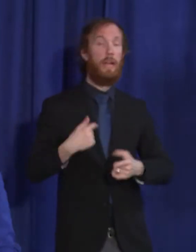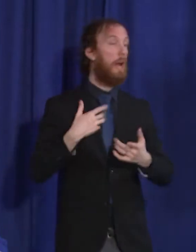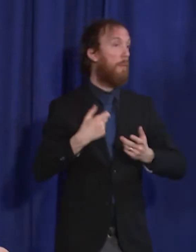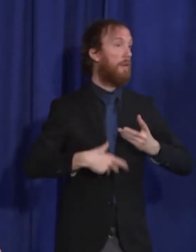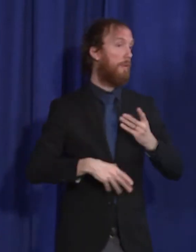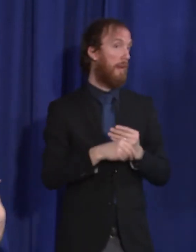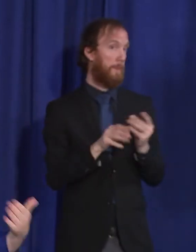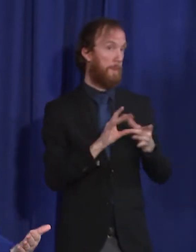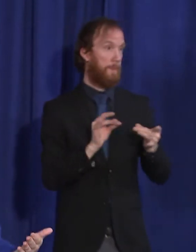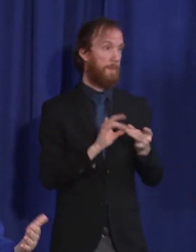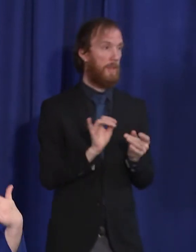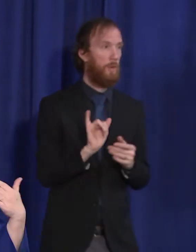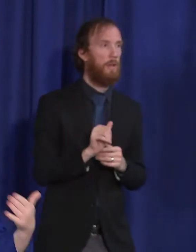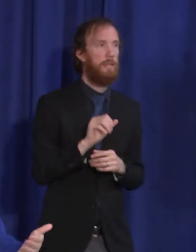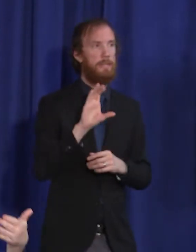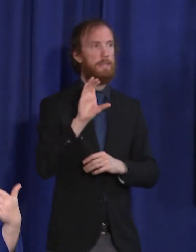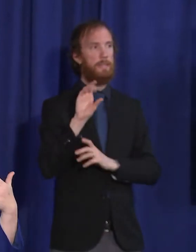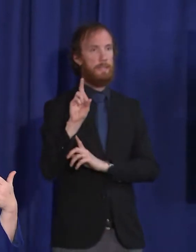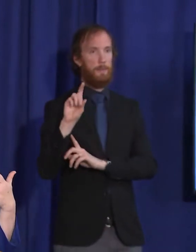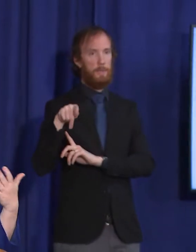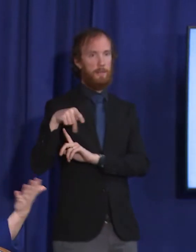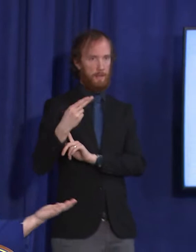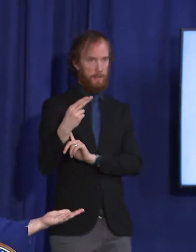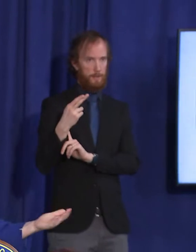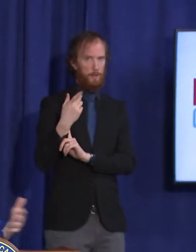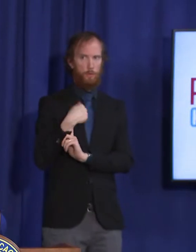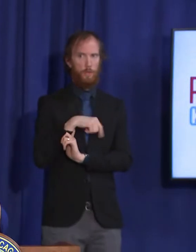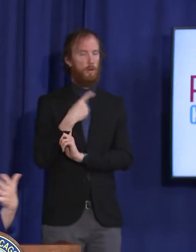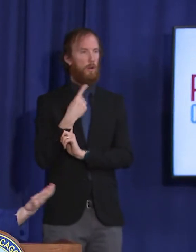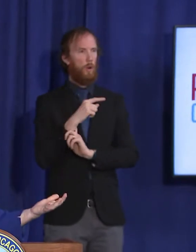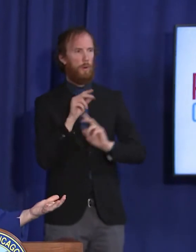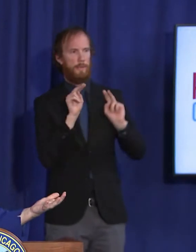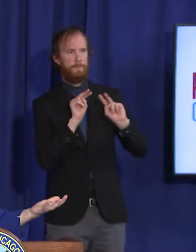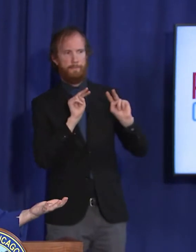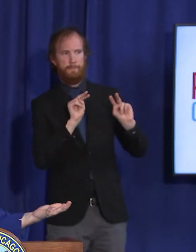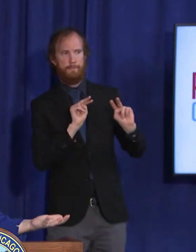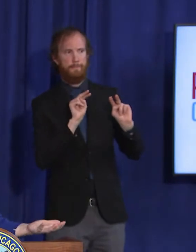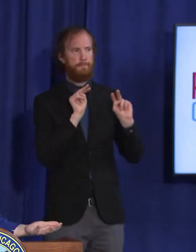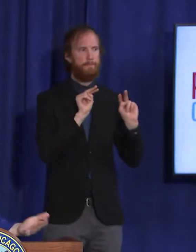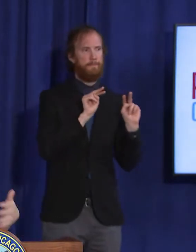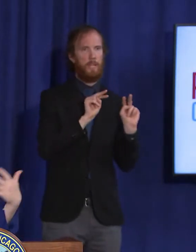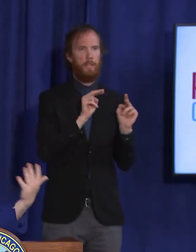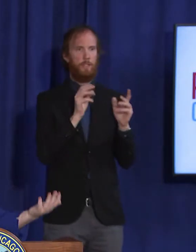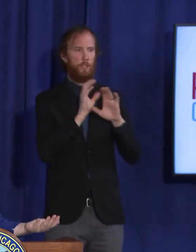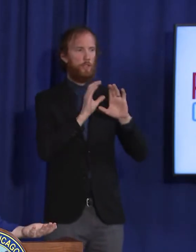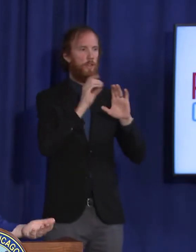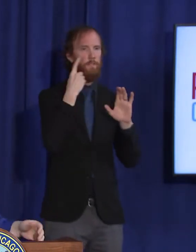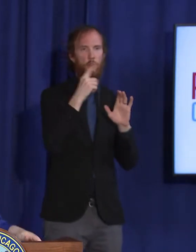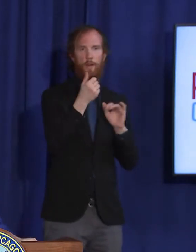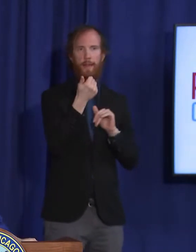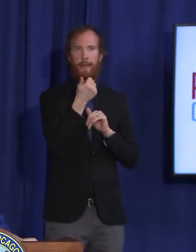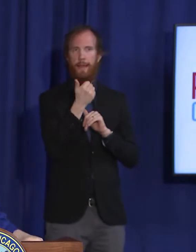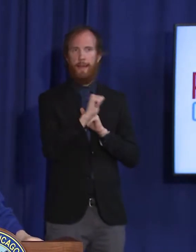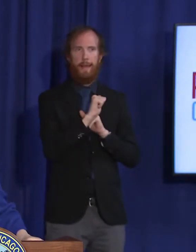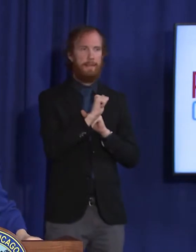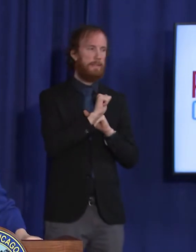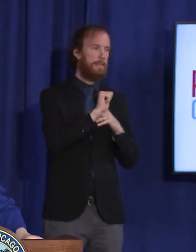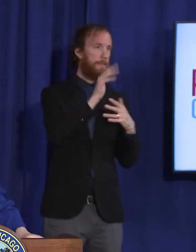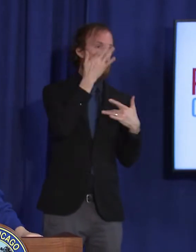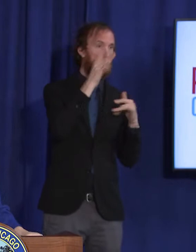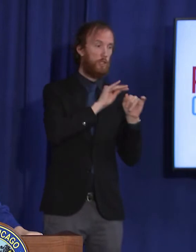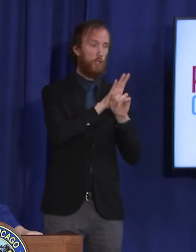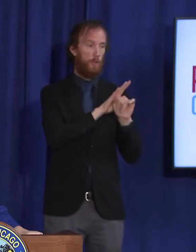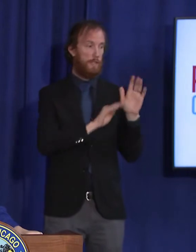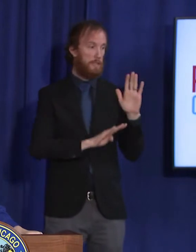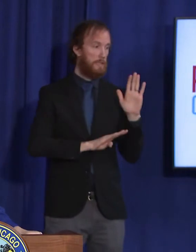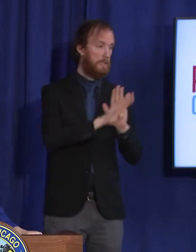Is that, CDPH looks for always outbreaks of any kind, clusters of any kind. And although that's gotten a